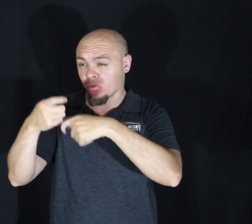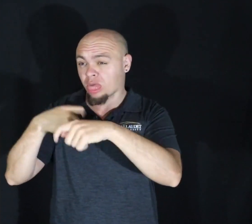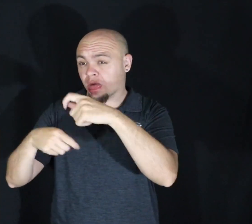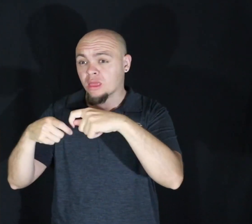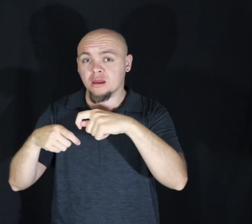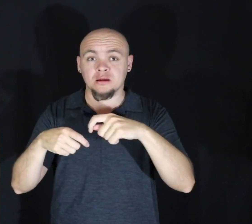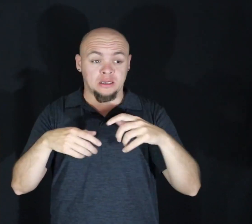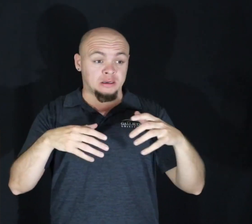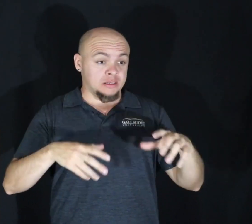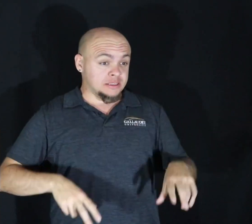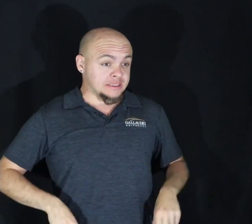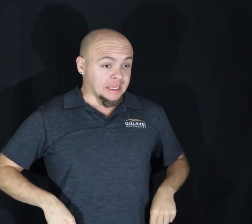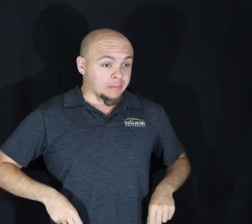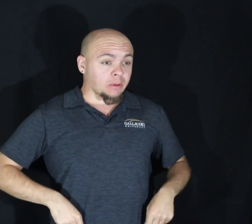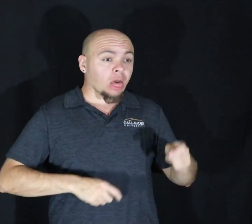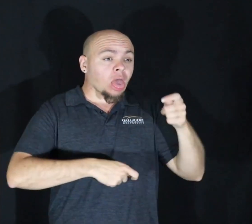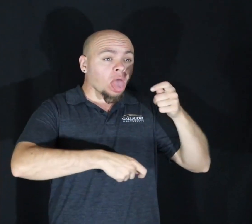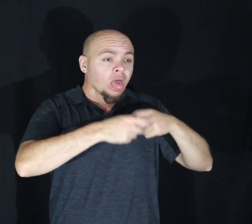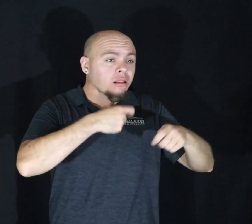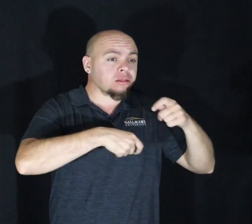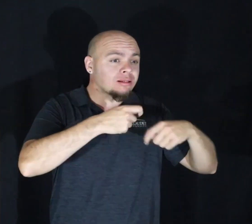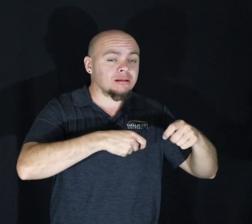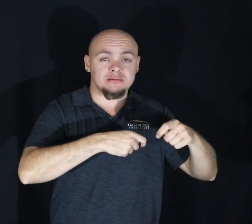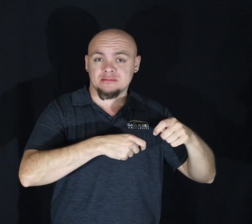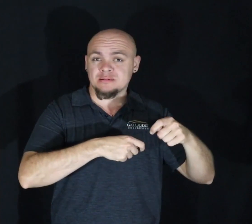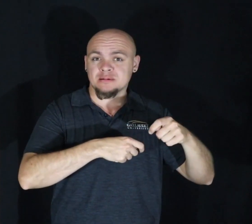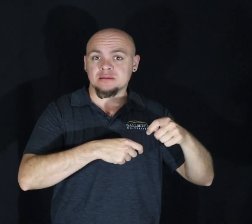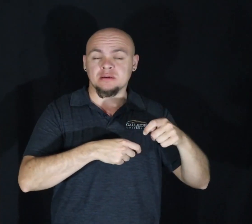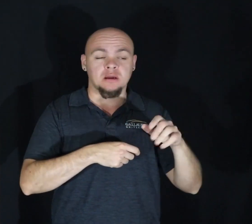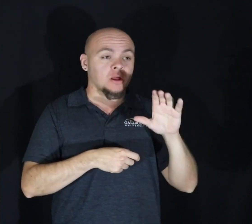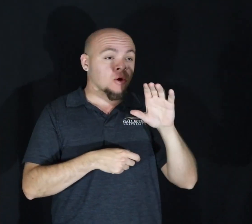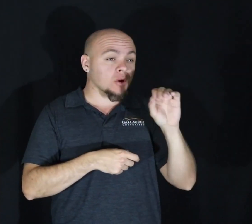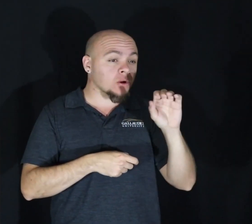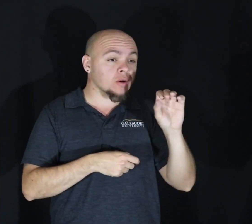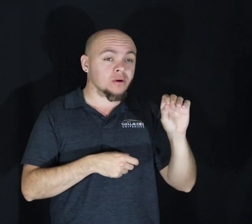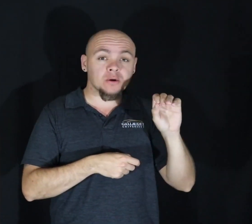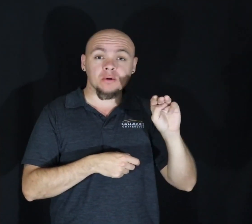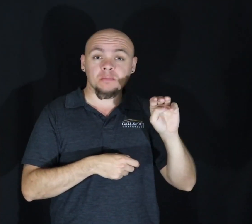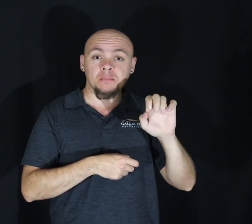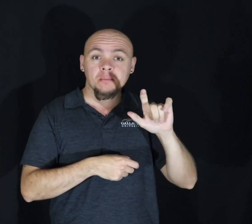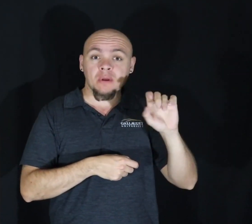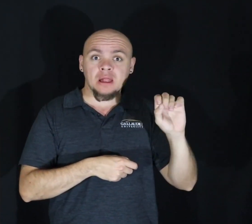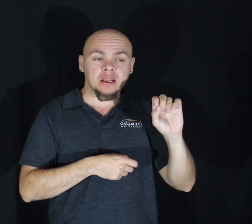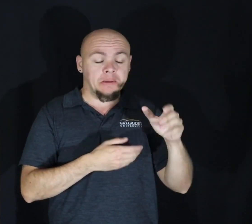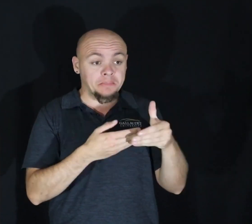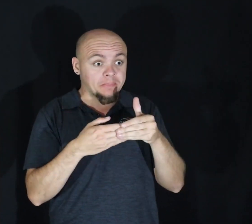was like being caught in a whirlwind of cocomelon and baby shark chaos.